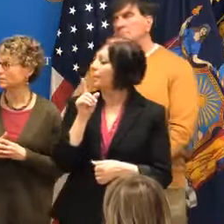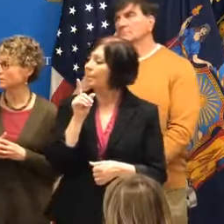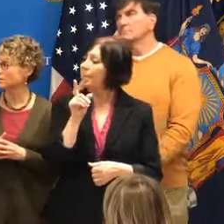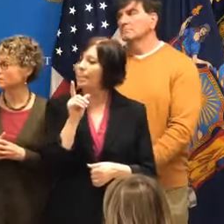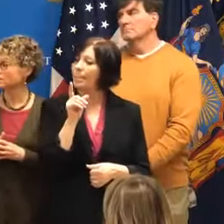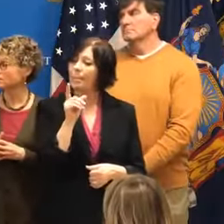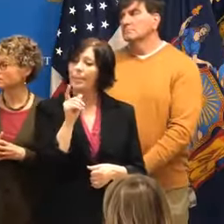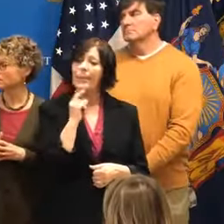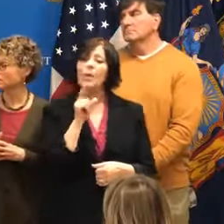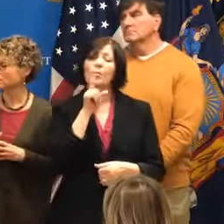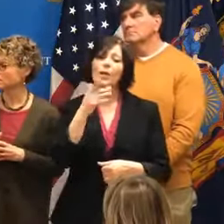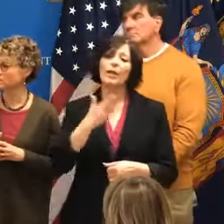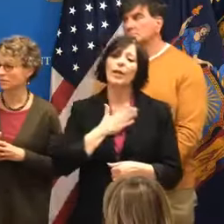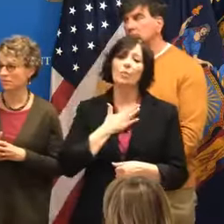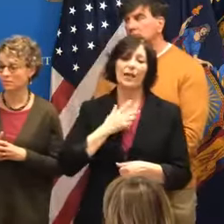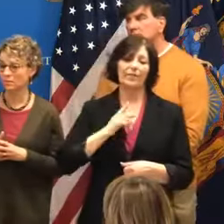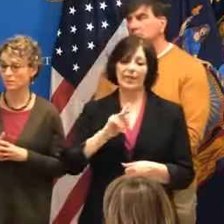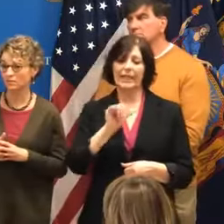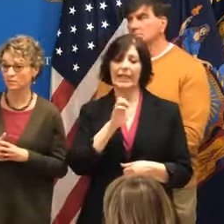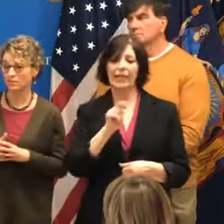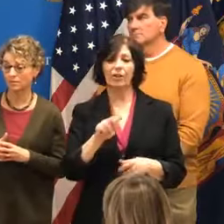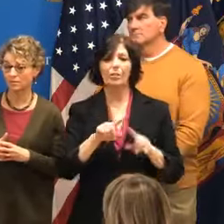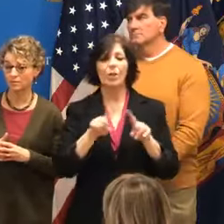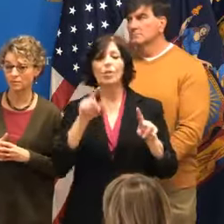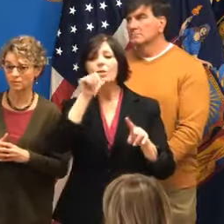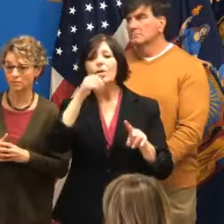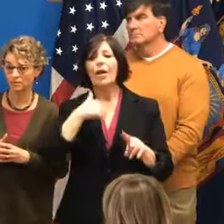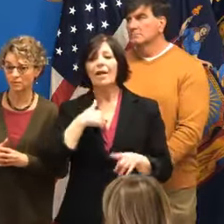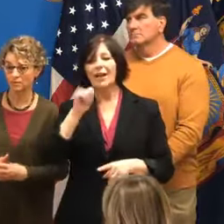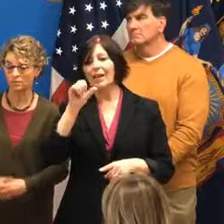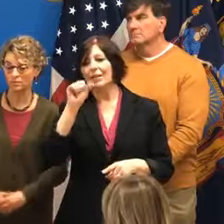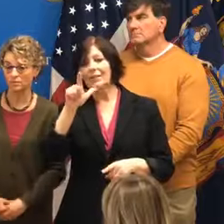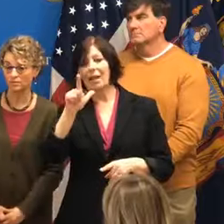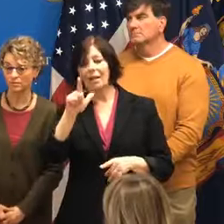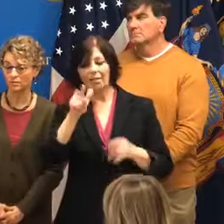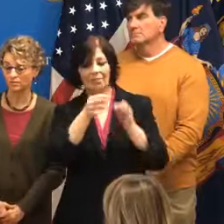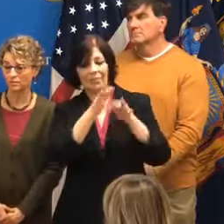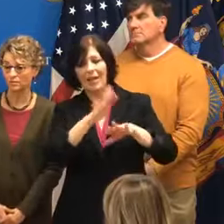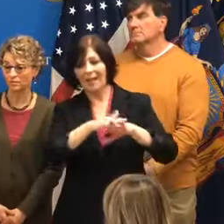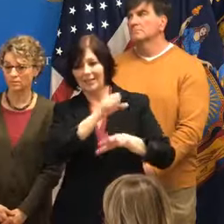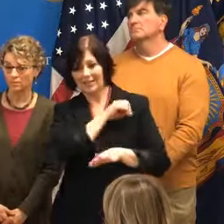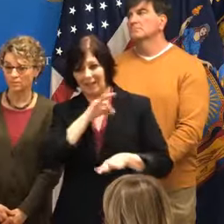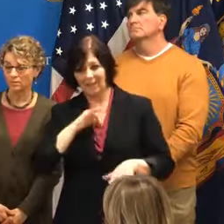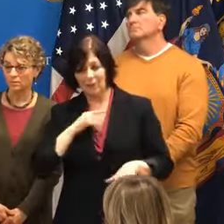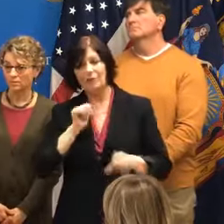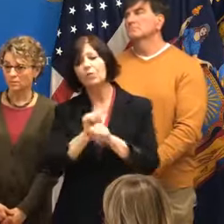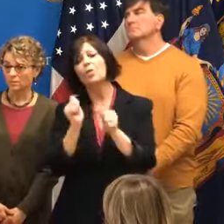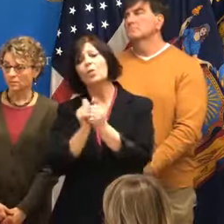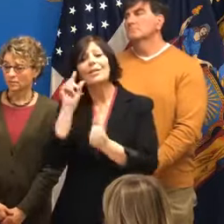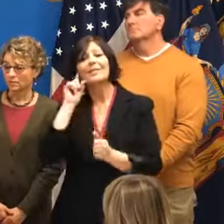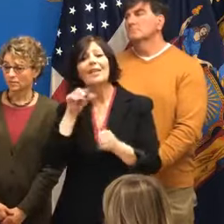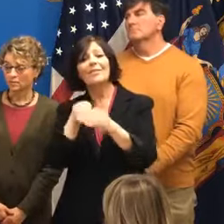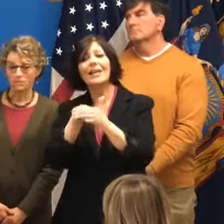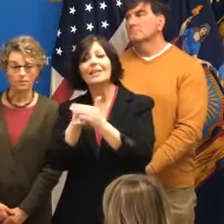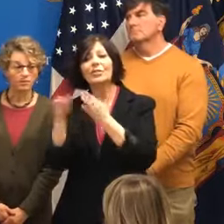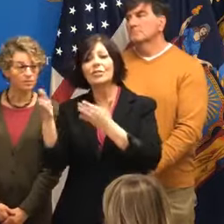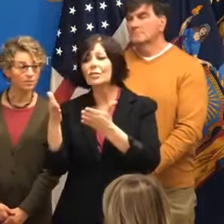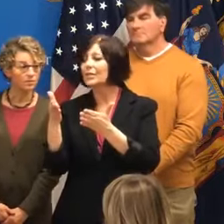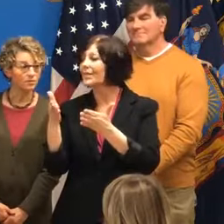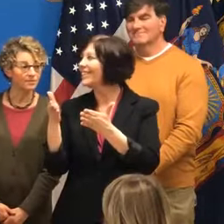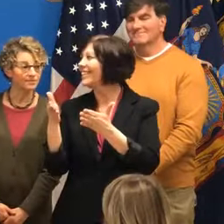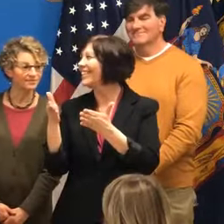very pleased we were able to get Karen. We do not have an American Sign Language interpreter on staff, so we have to work with our friends in Deaf Access Services. I just want to ask Karen, are you